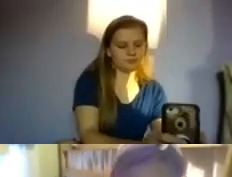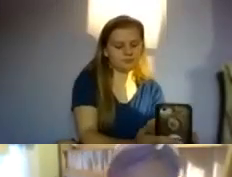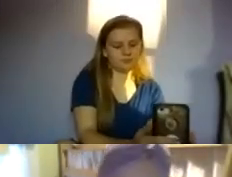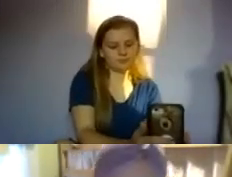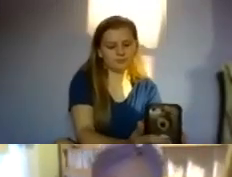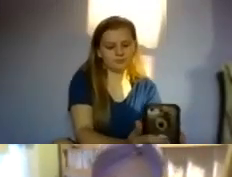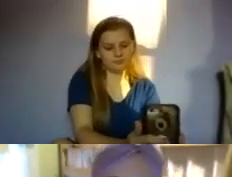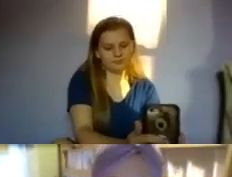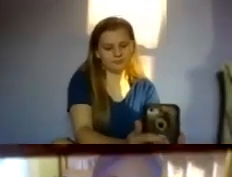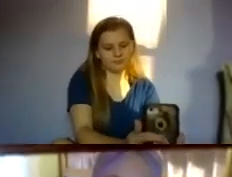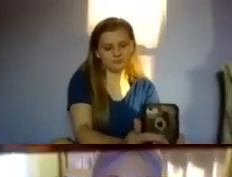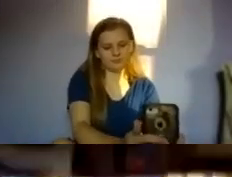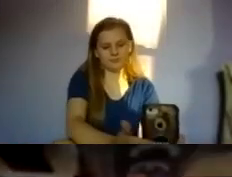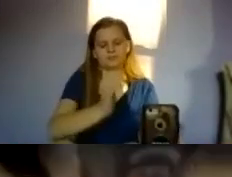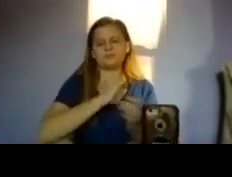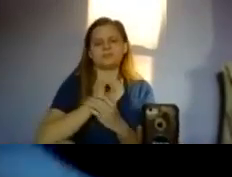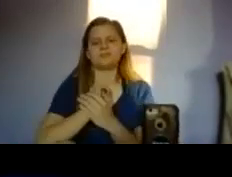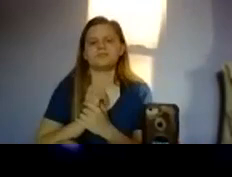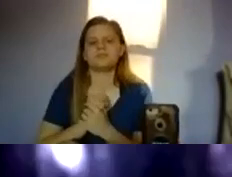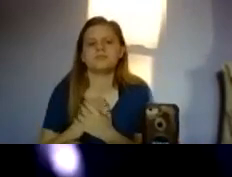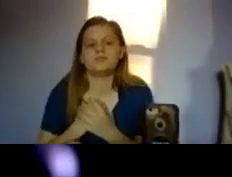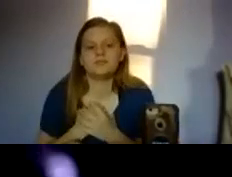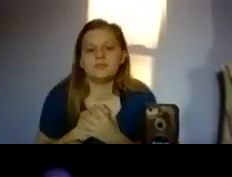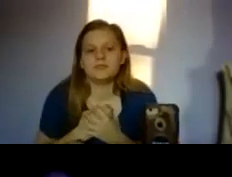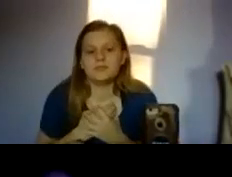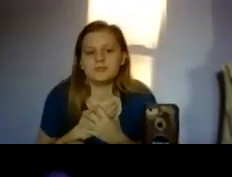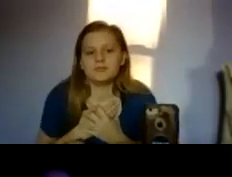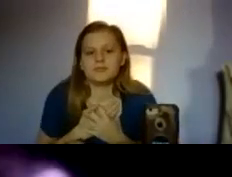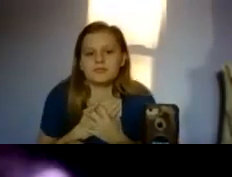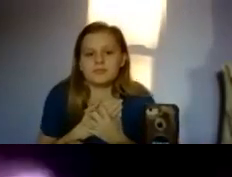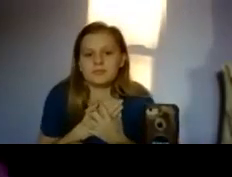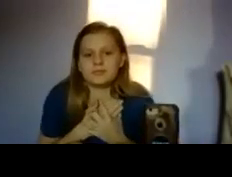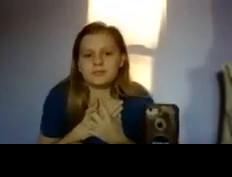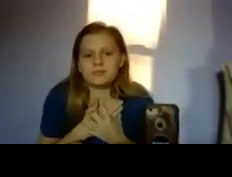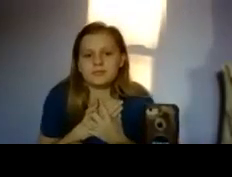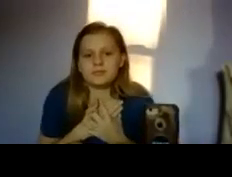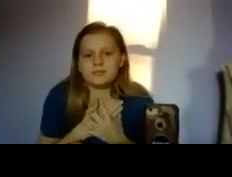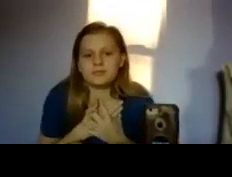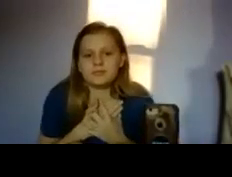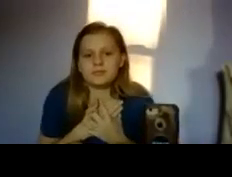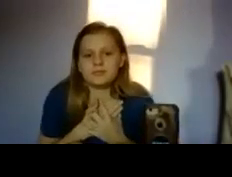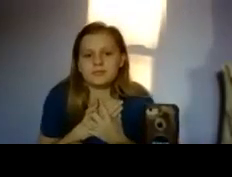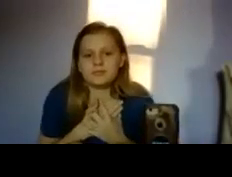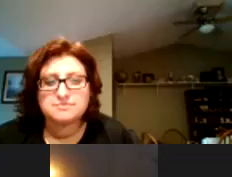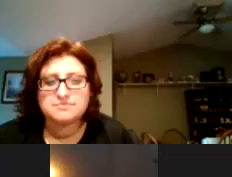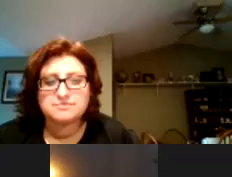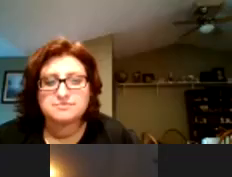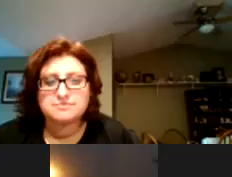Okay, well, my favorite part about interpreting is knowing that people that can't hear have an opportunity to